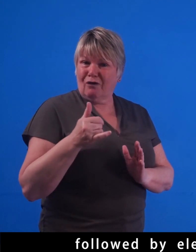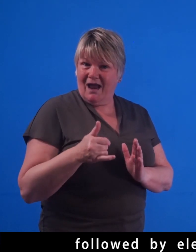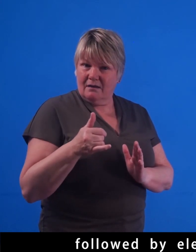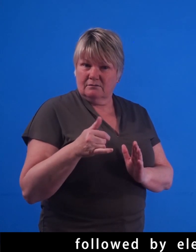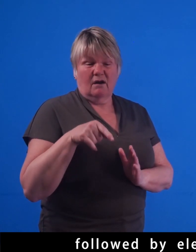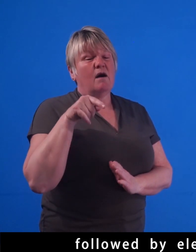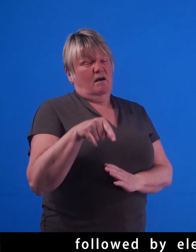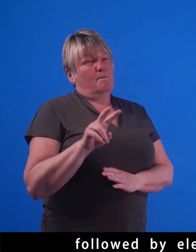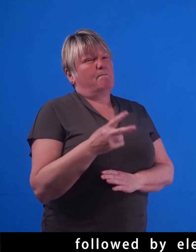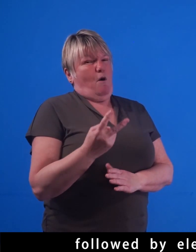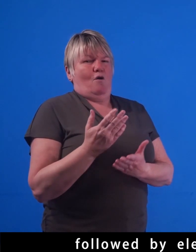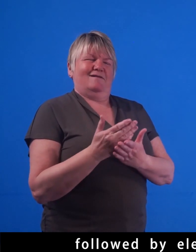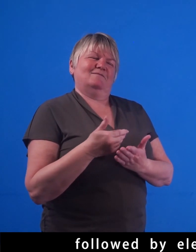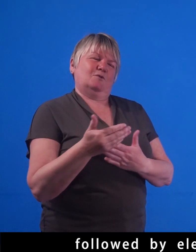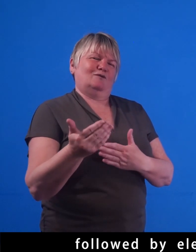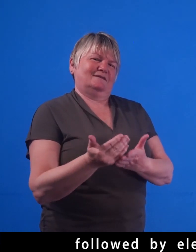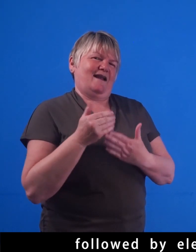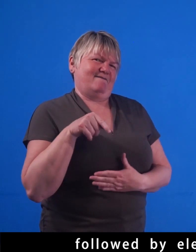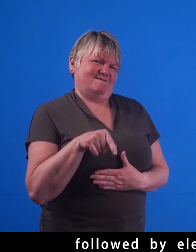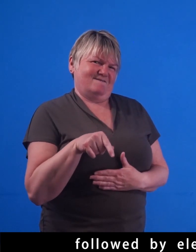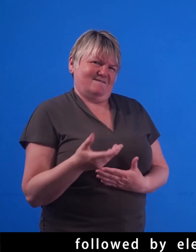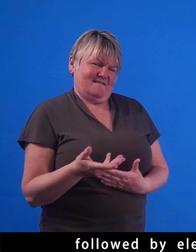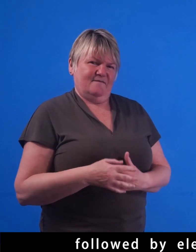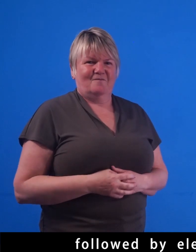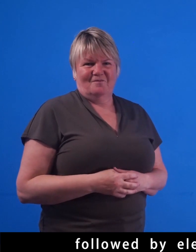1930s, both of which were much safer.